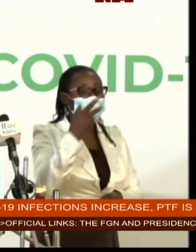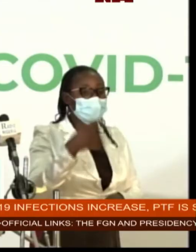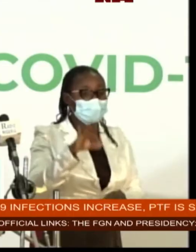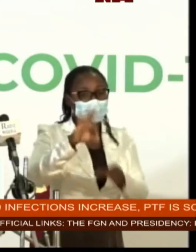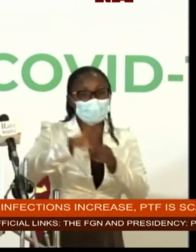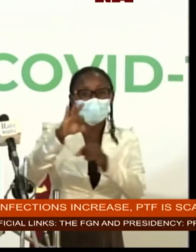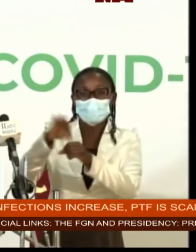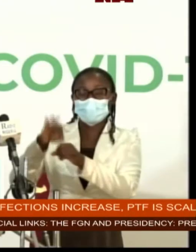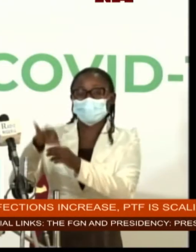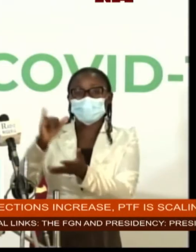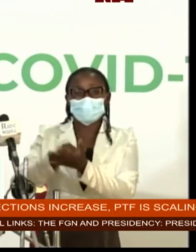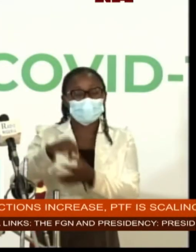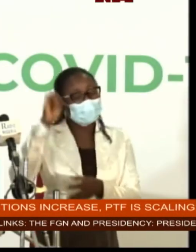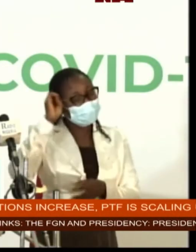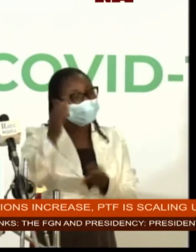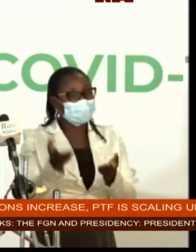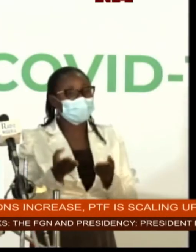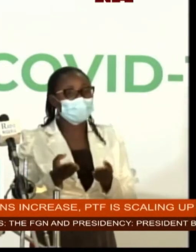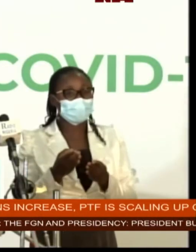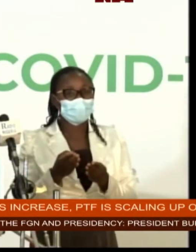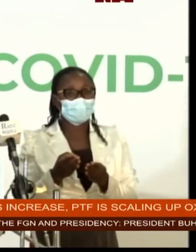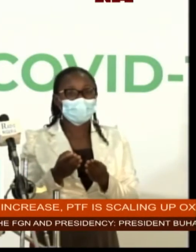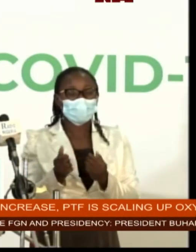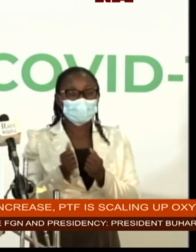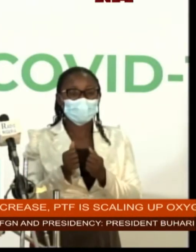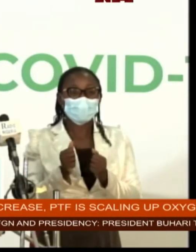being bandied around.